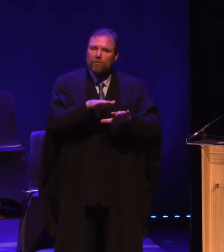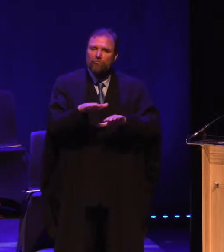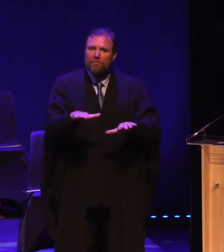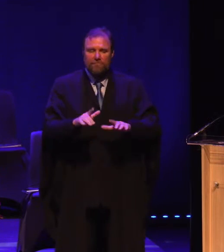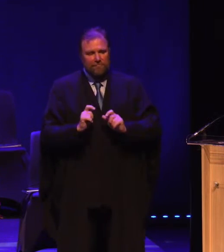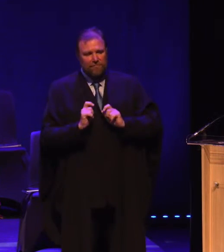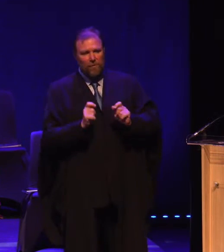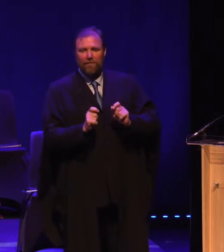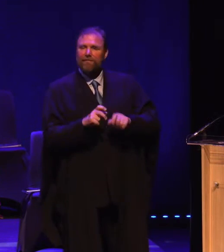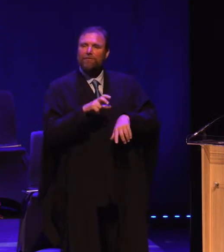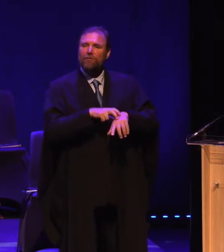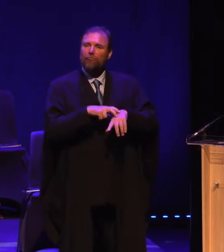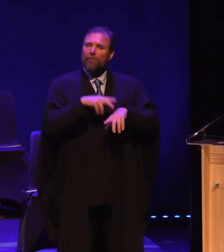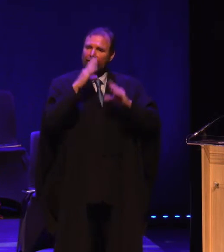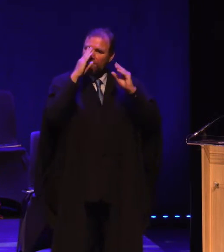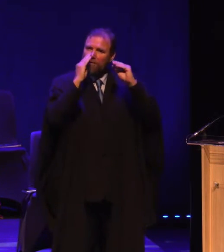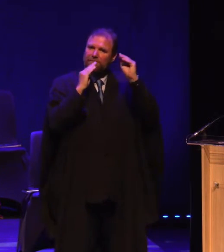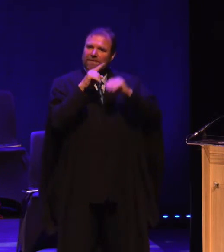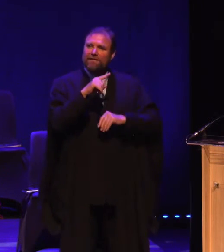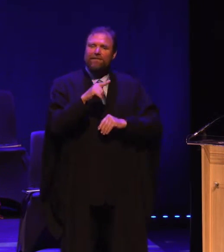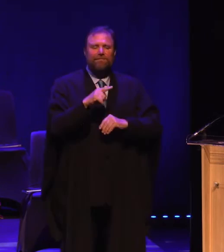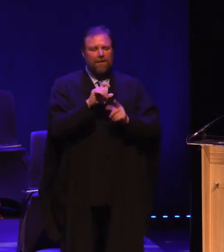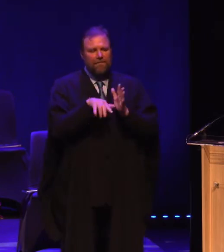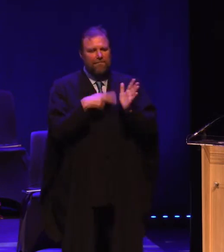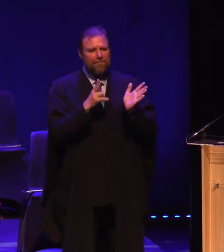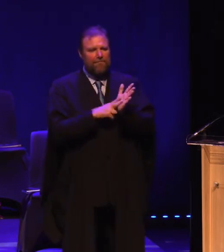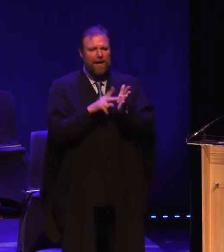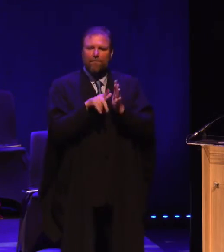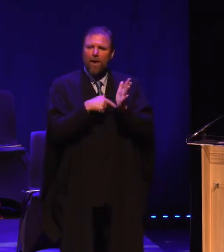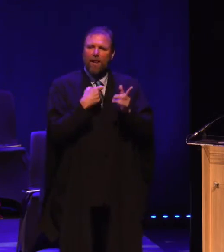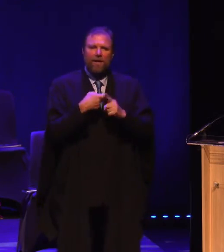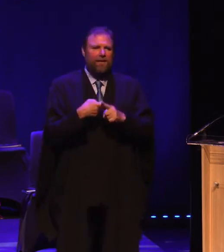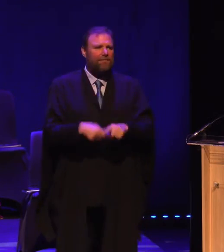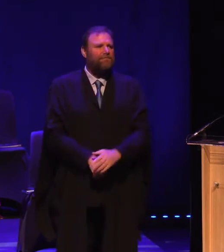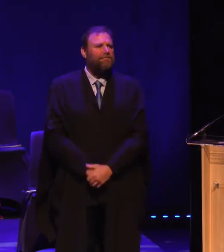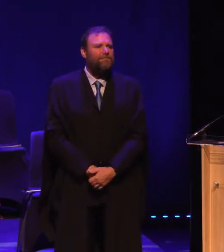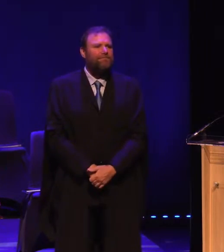of Doctor of Philosophy, Ben Pullen.